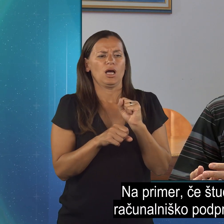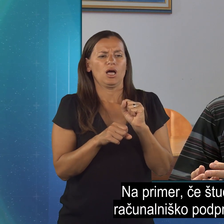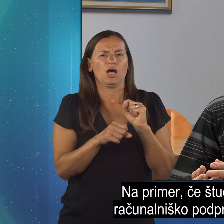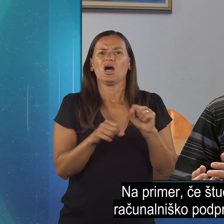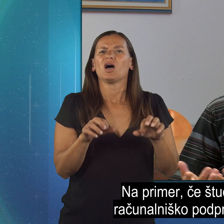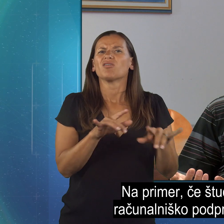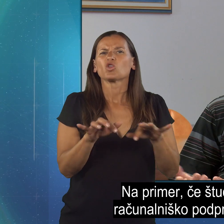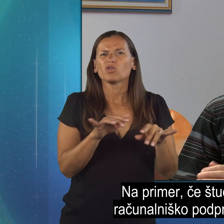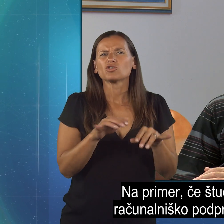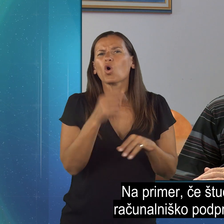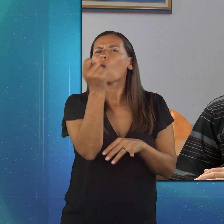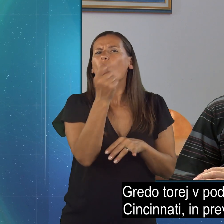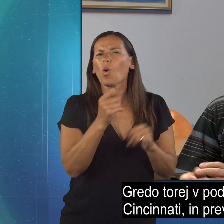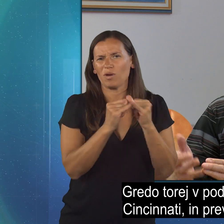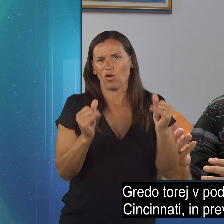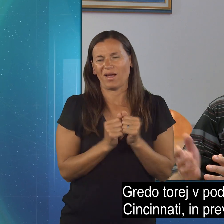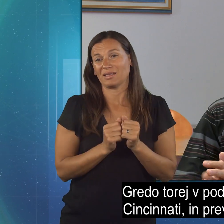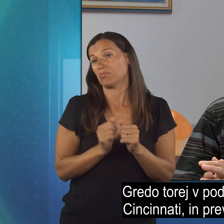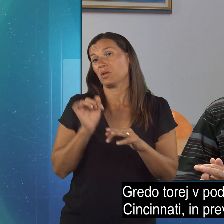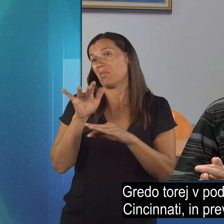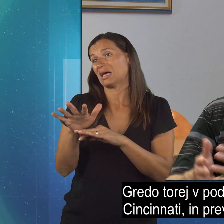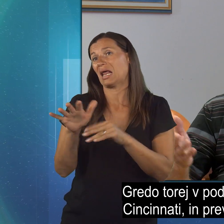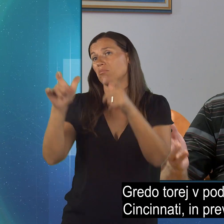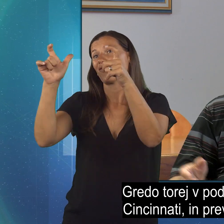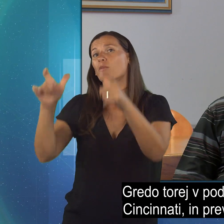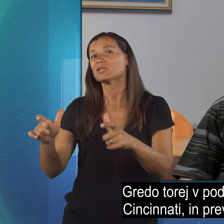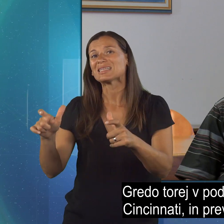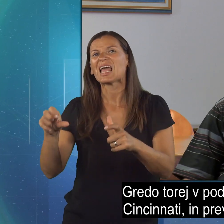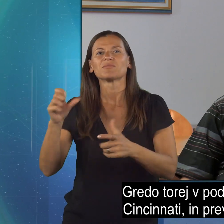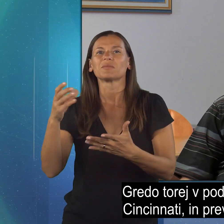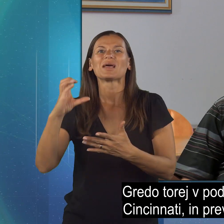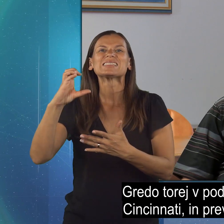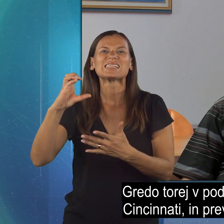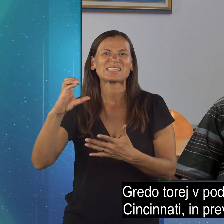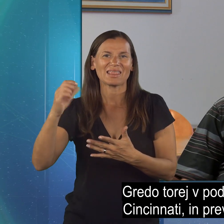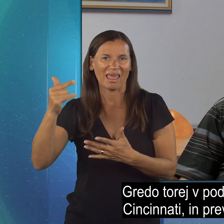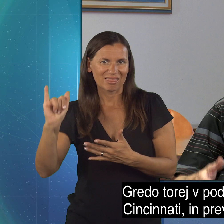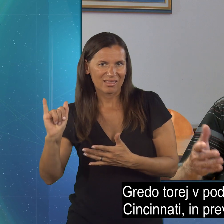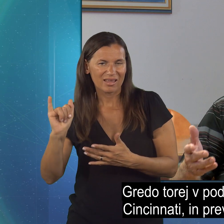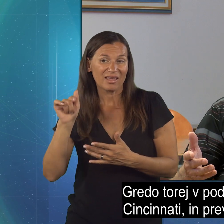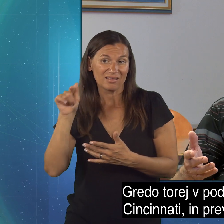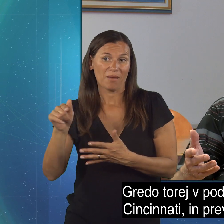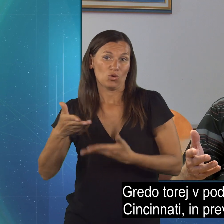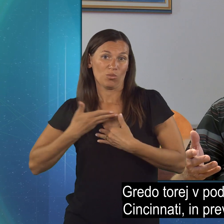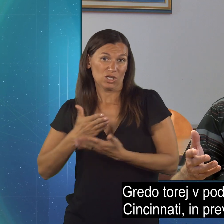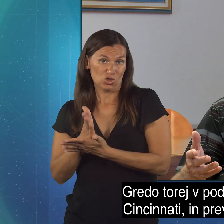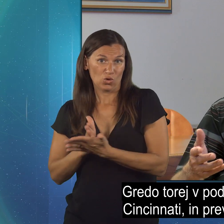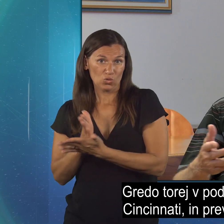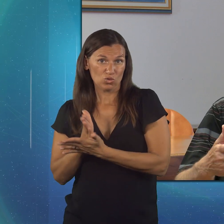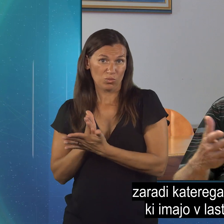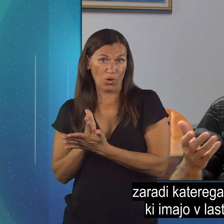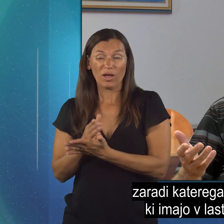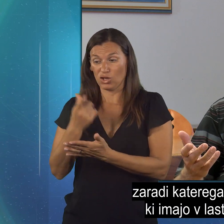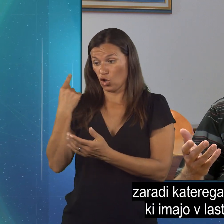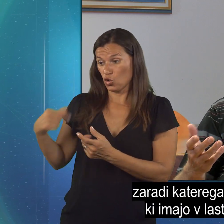computer-assisted drafting. So they will go to a company, maybe in Cincinnati, and they will take the job.